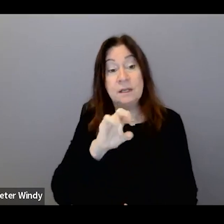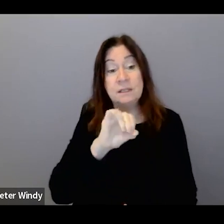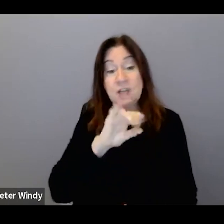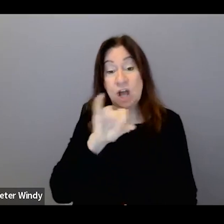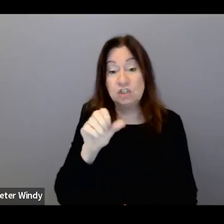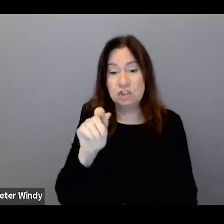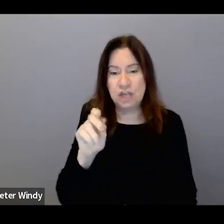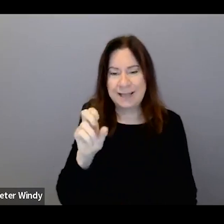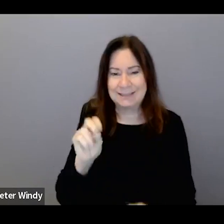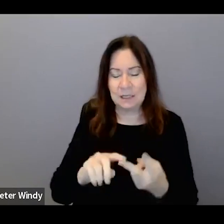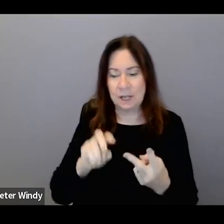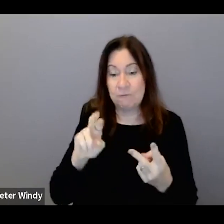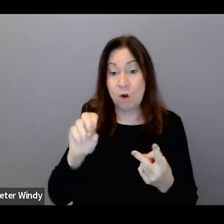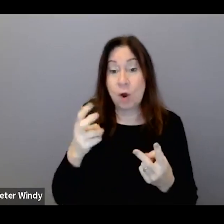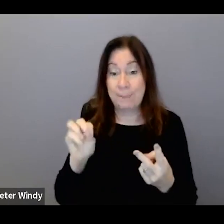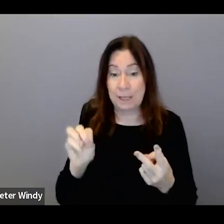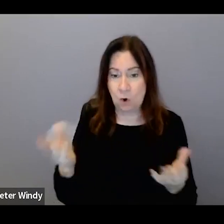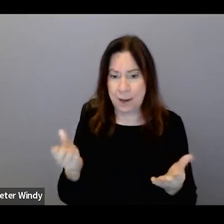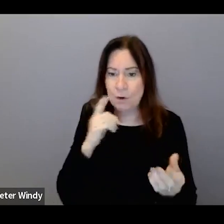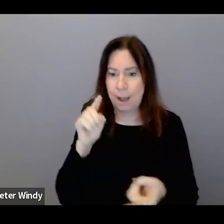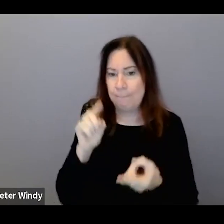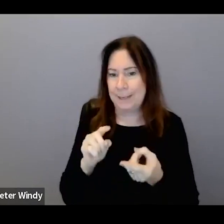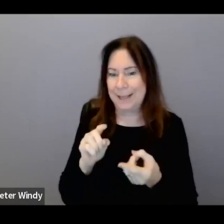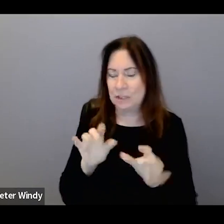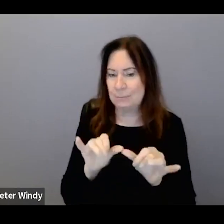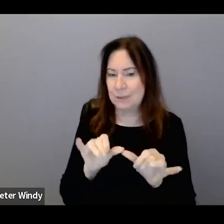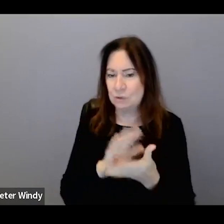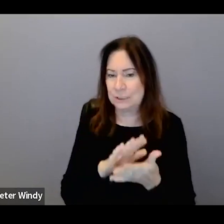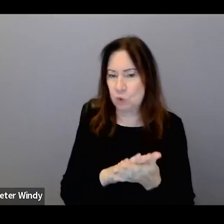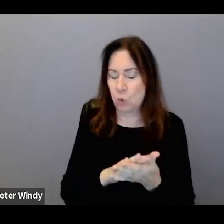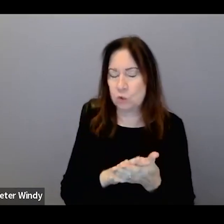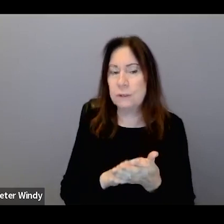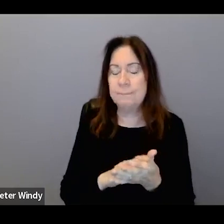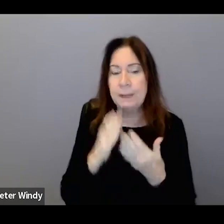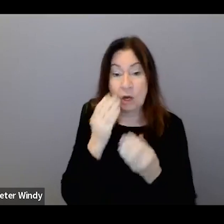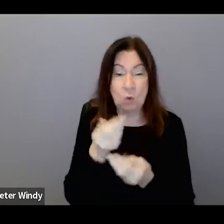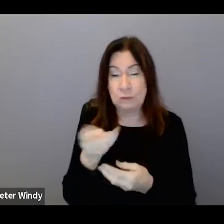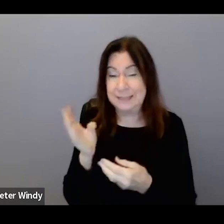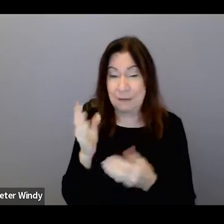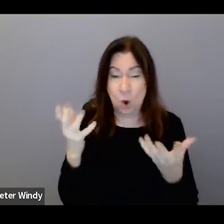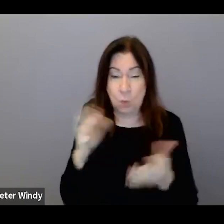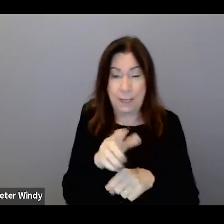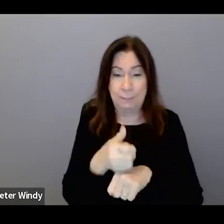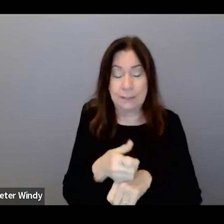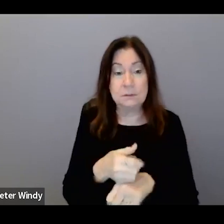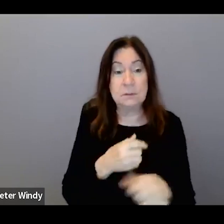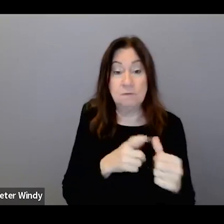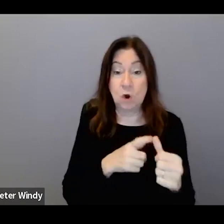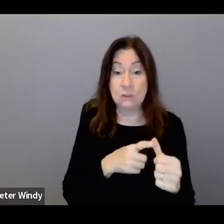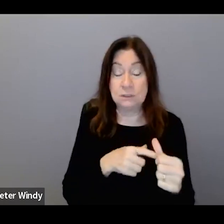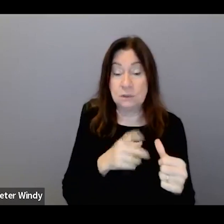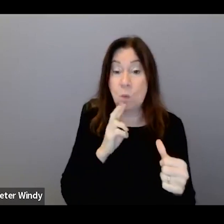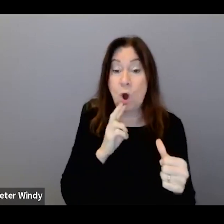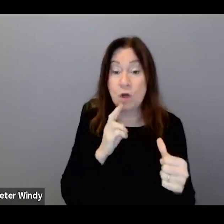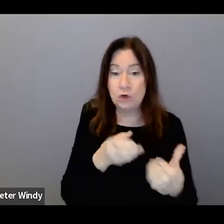happy to answer them about the specific mitigation measures they've taken. But I know there are several already in place. Number one being water fountains haven't